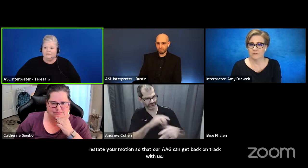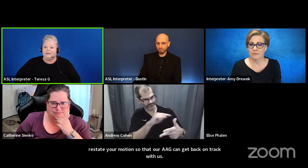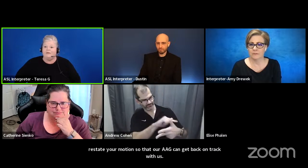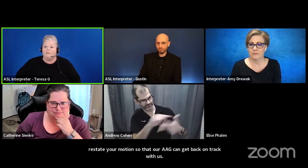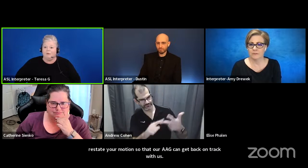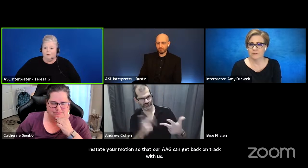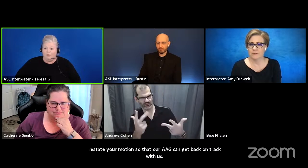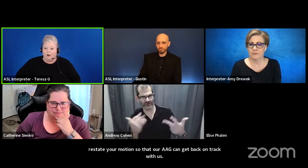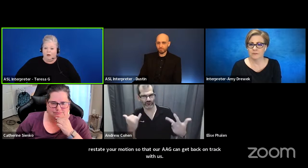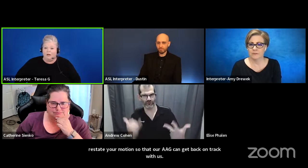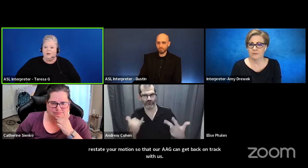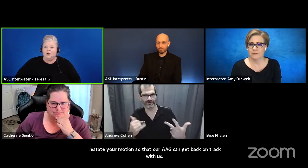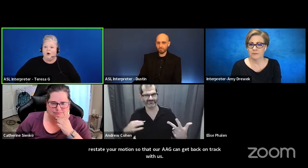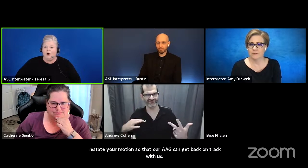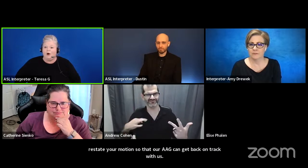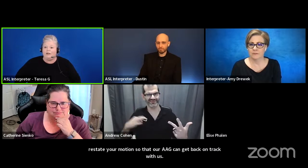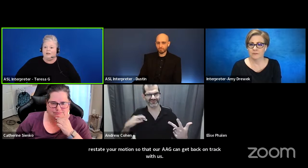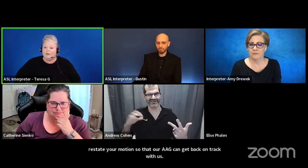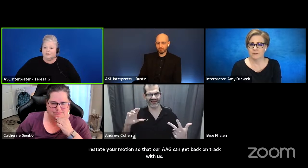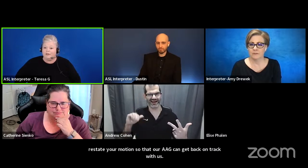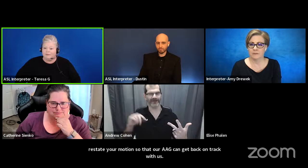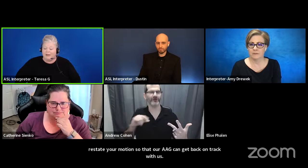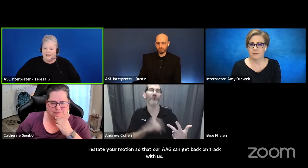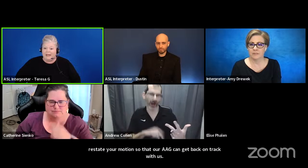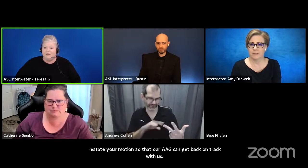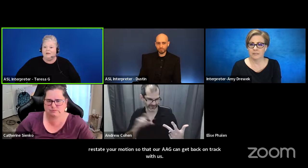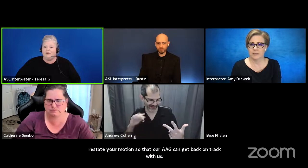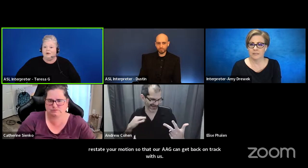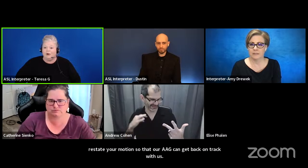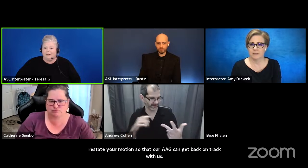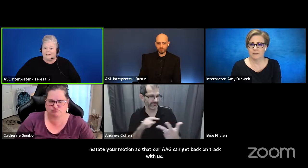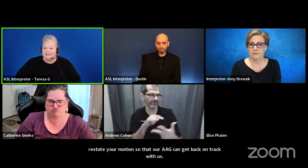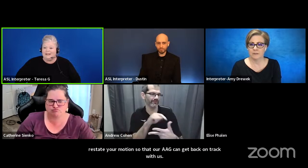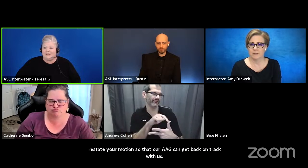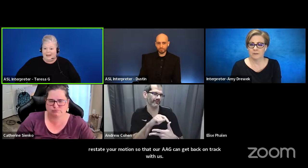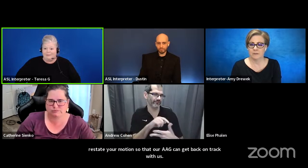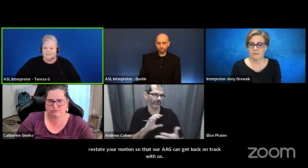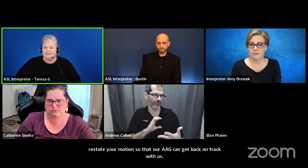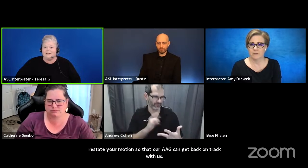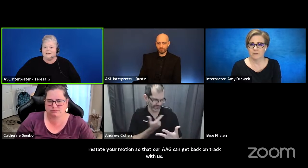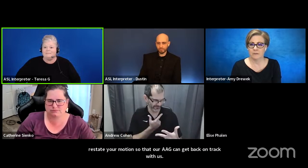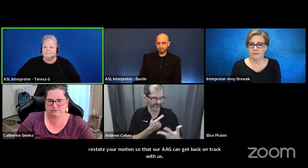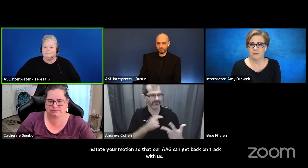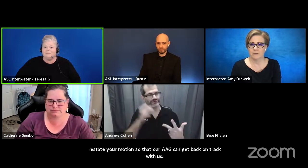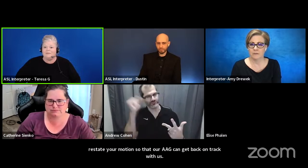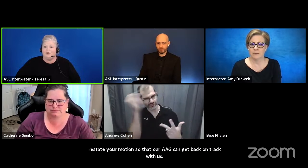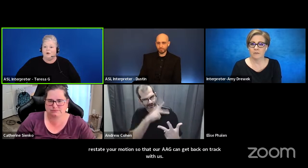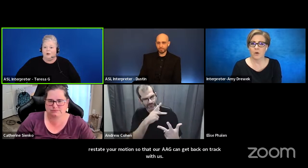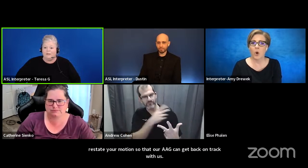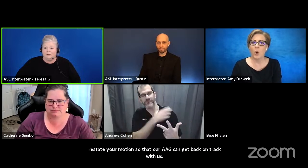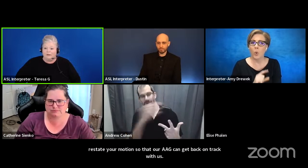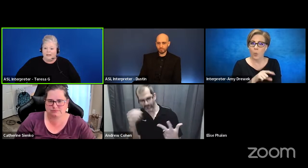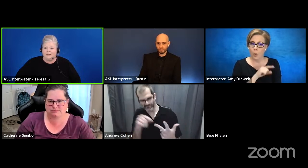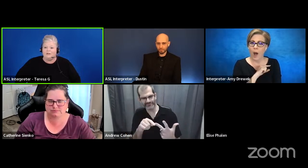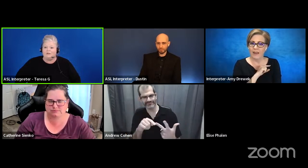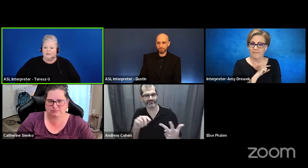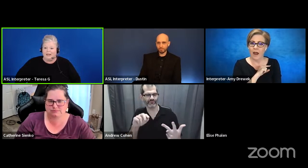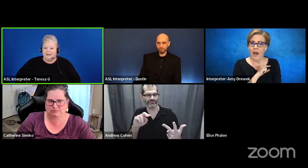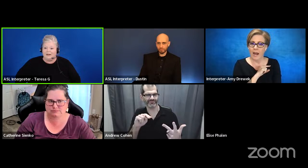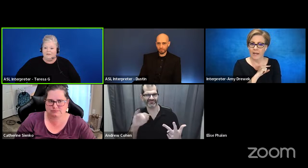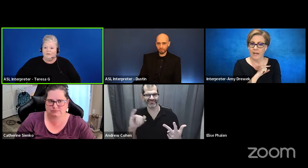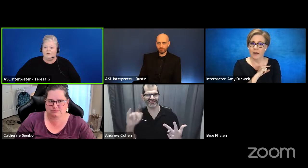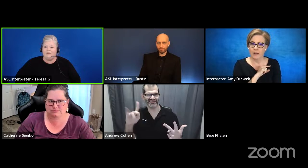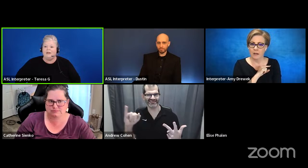voting, roll call on 3 current names: Carmen Green,